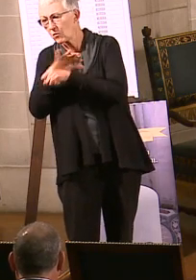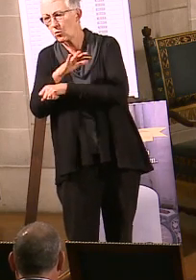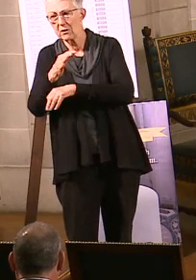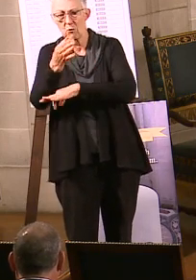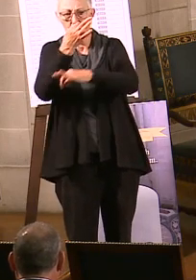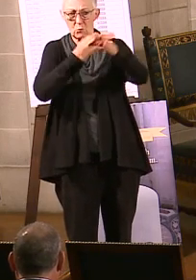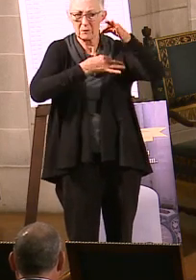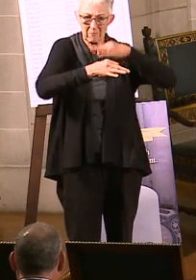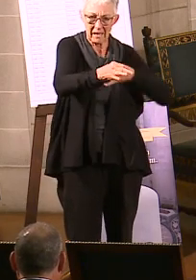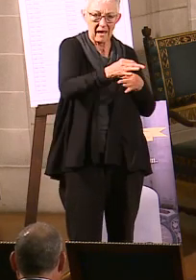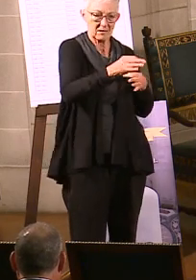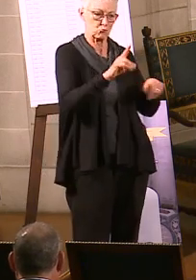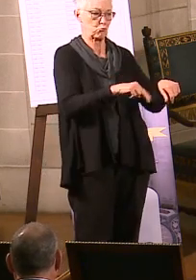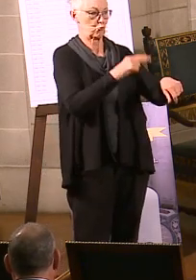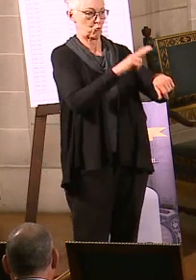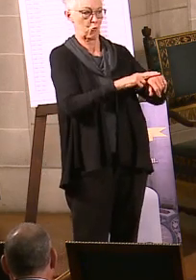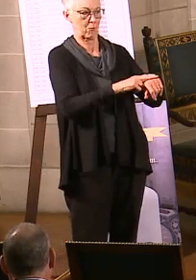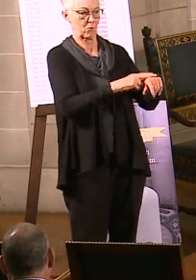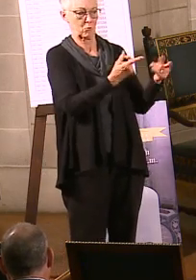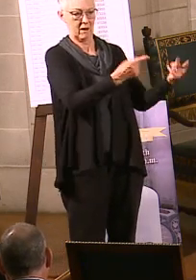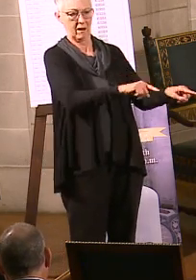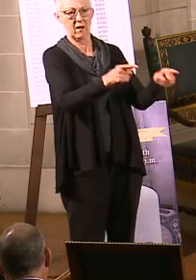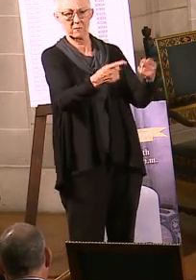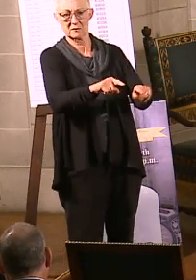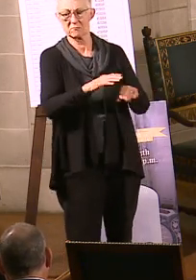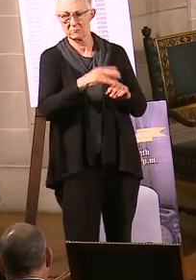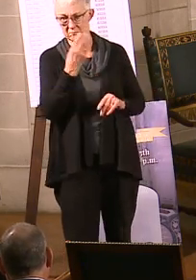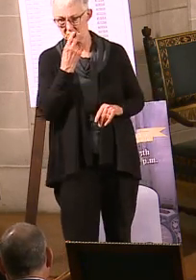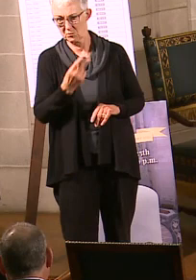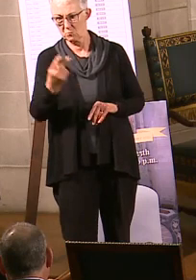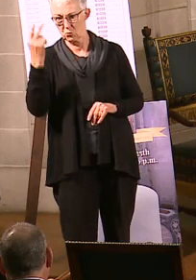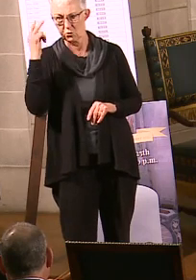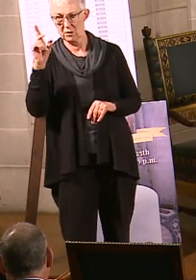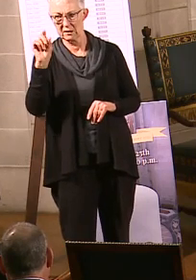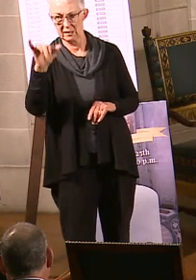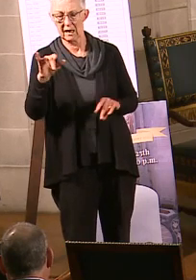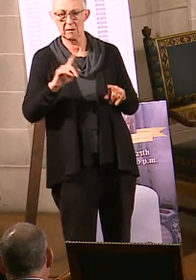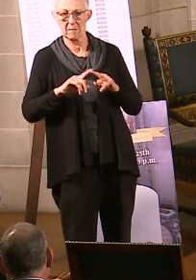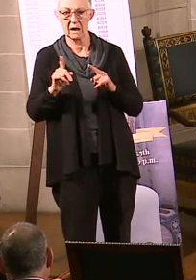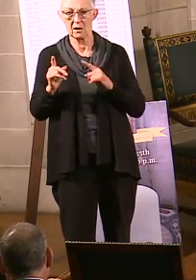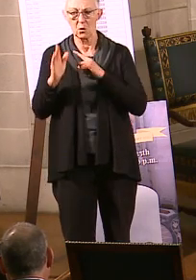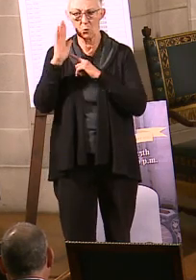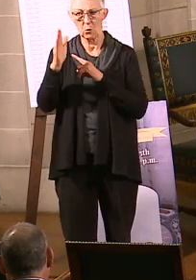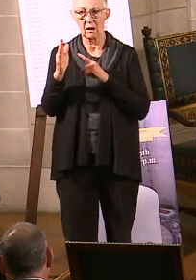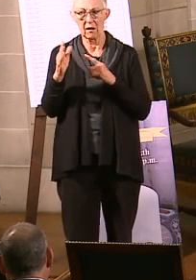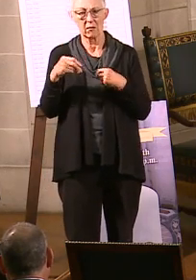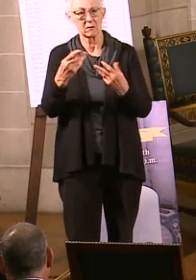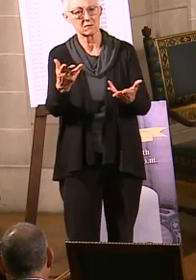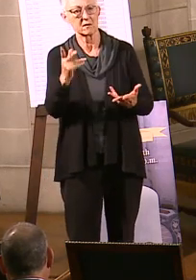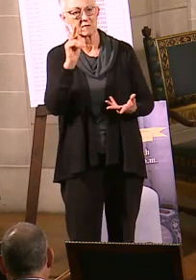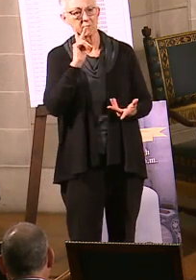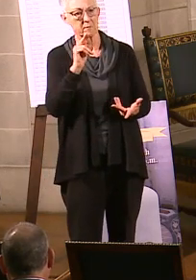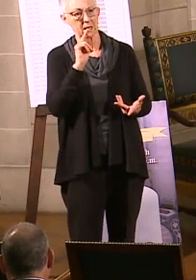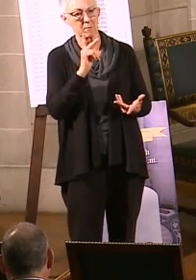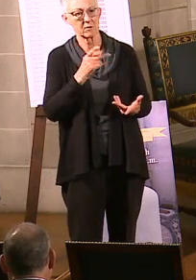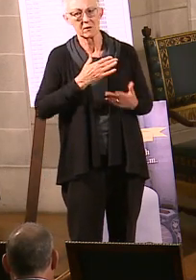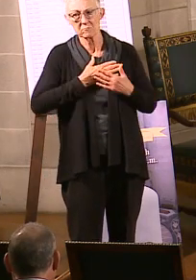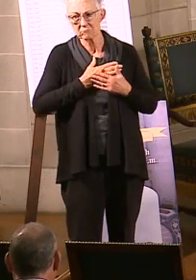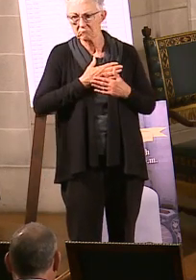very different, but I think that'll fill a need. At any time during the day, you're going to be able to see this